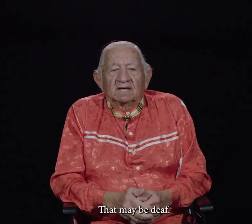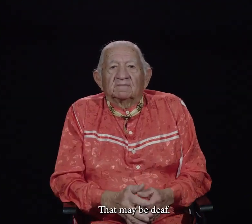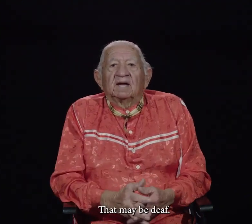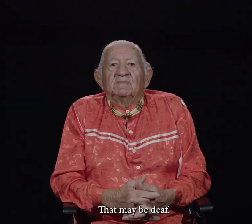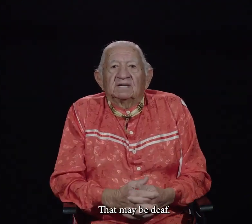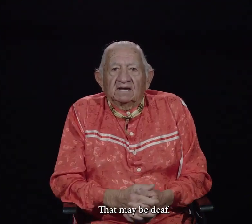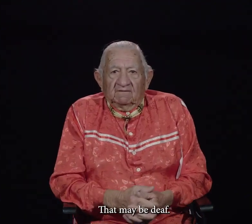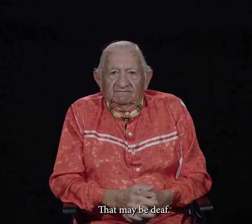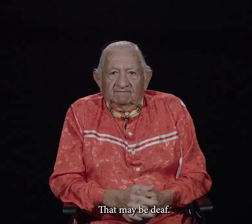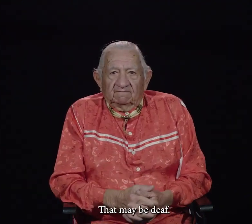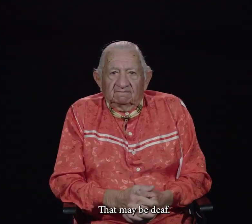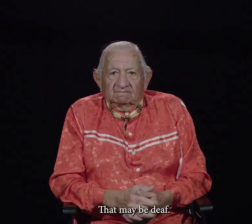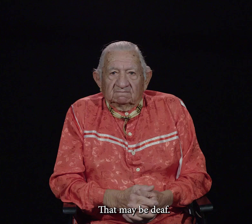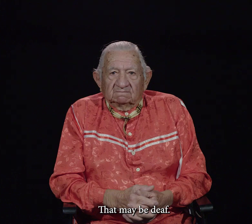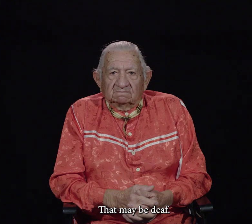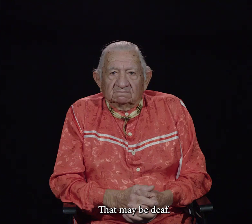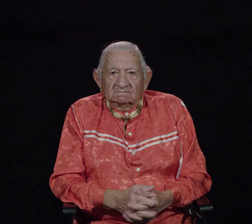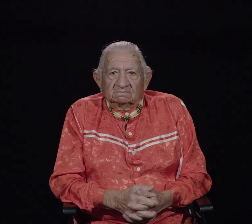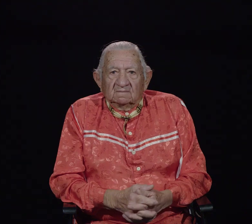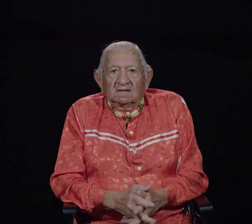that may be deaf.